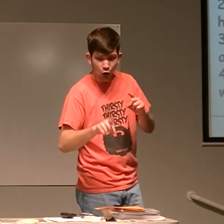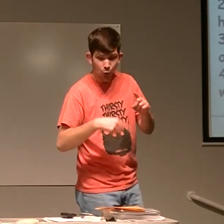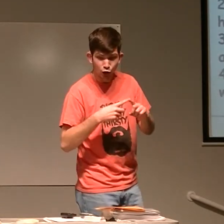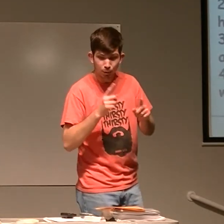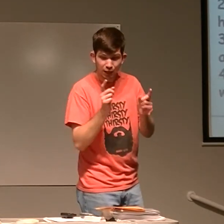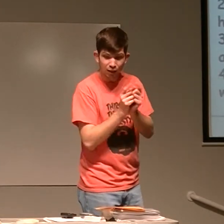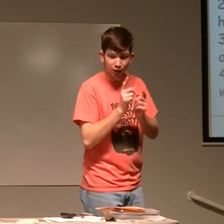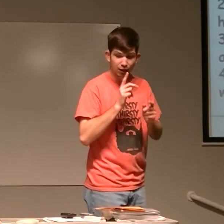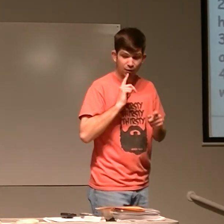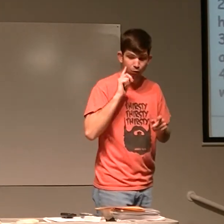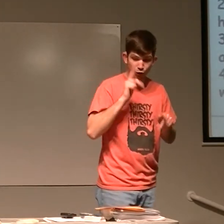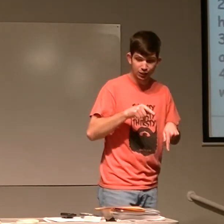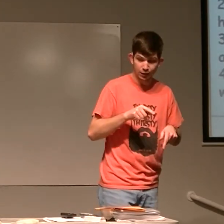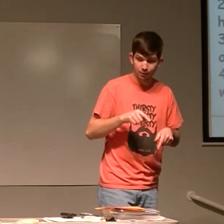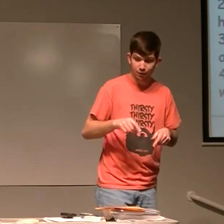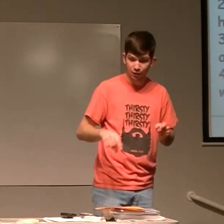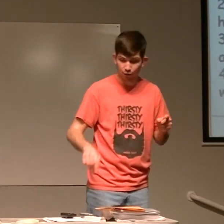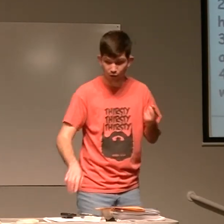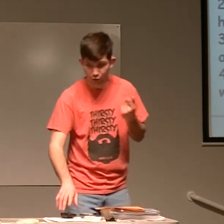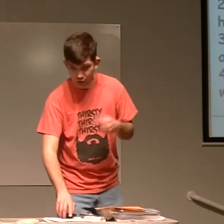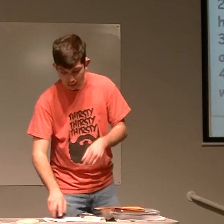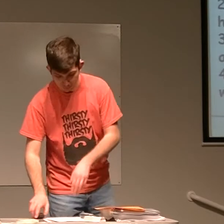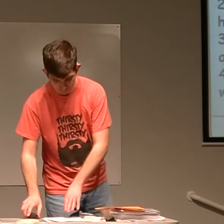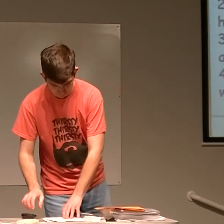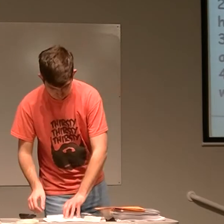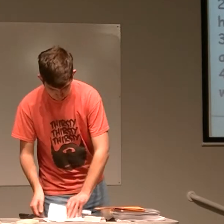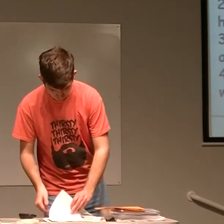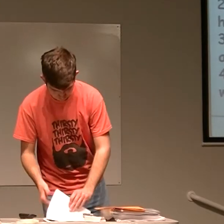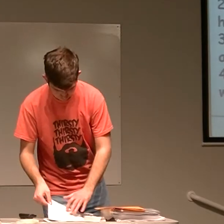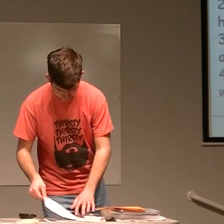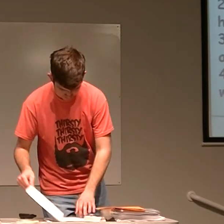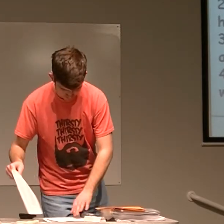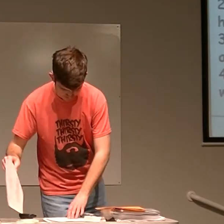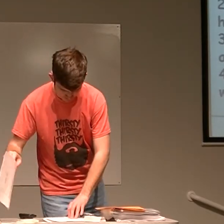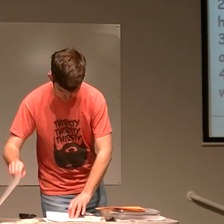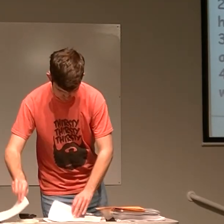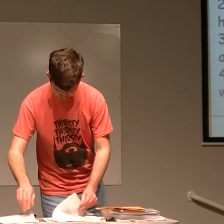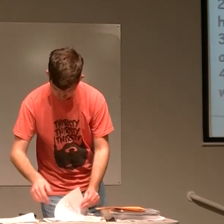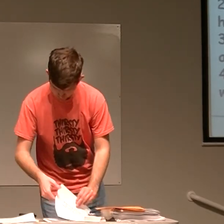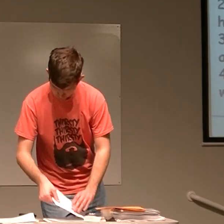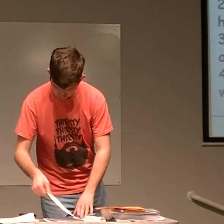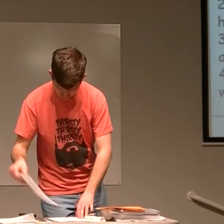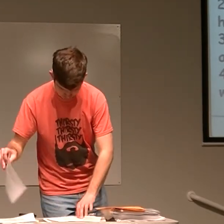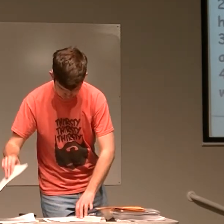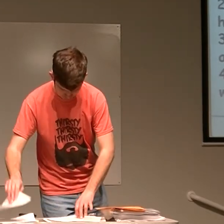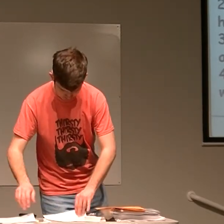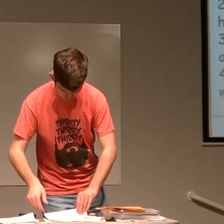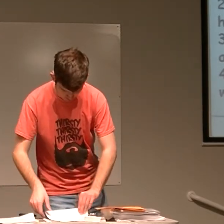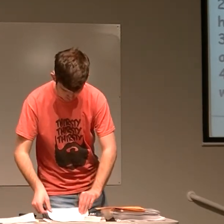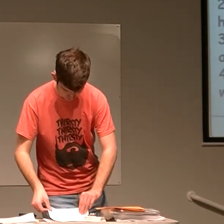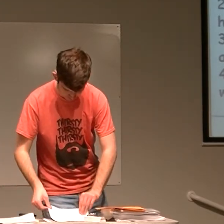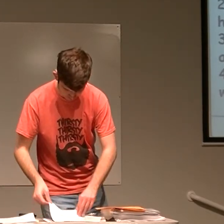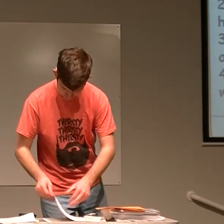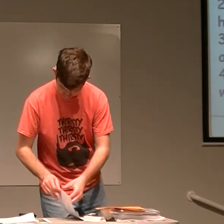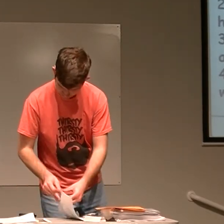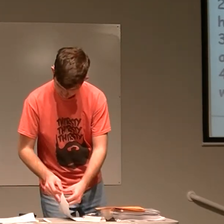When you meet the deaf person for the first time, I'm sorry, you want to